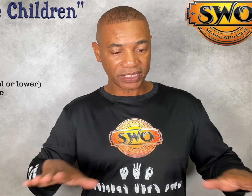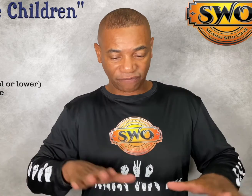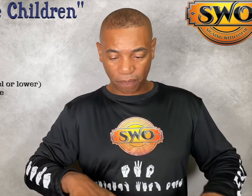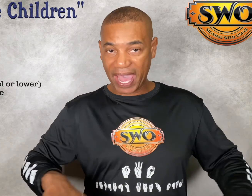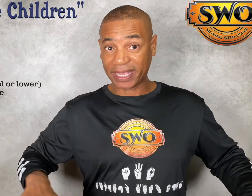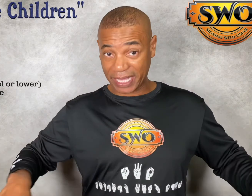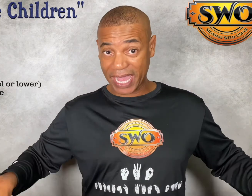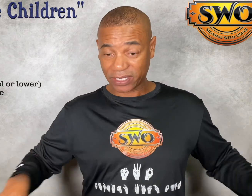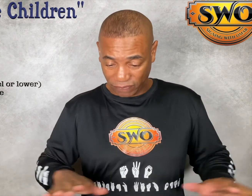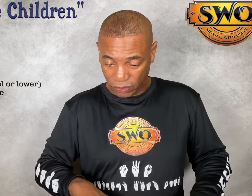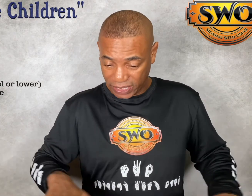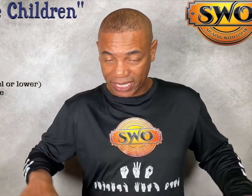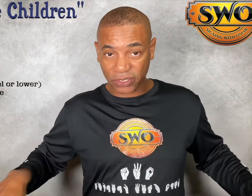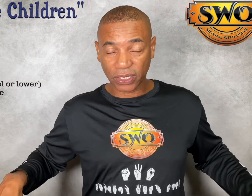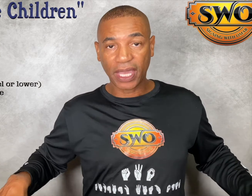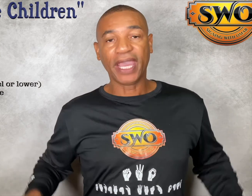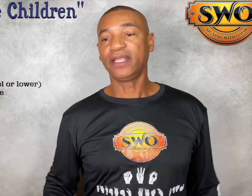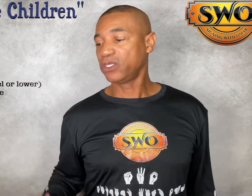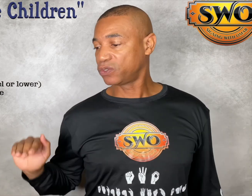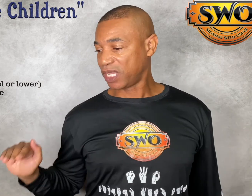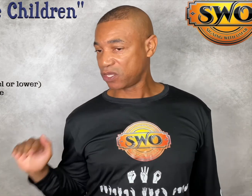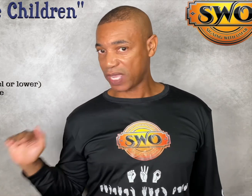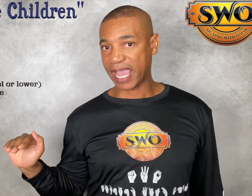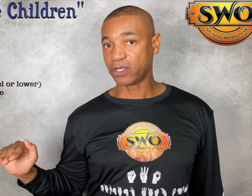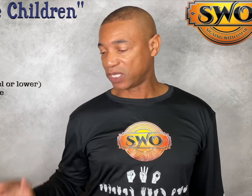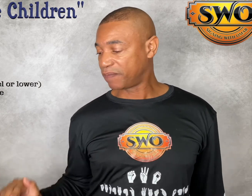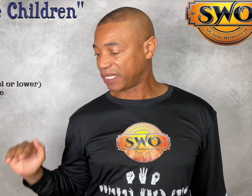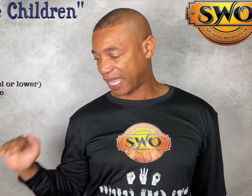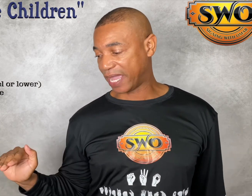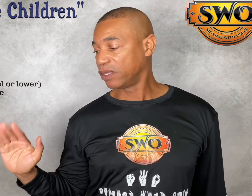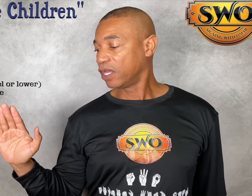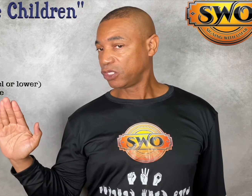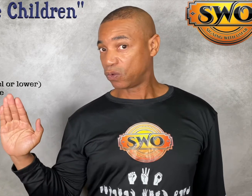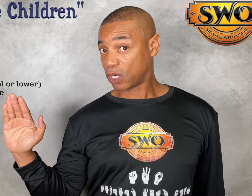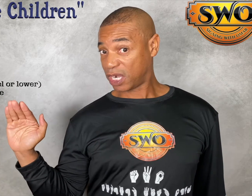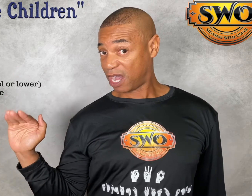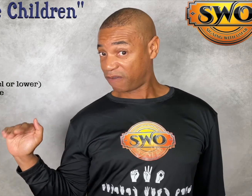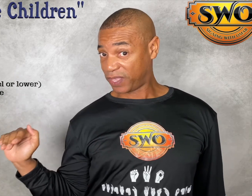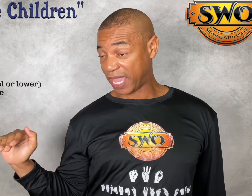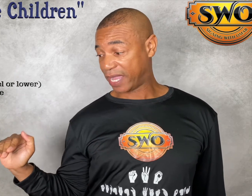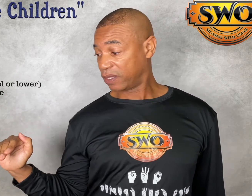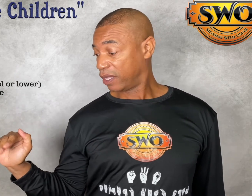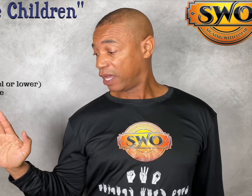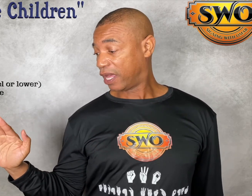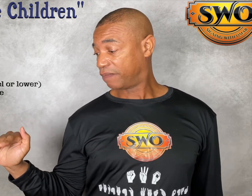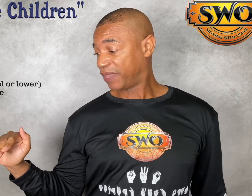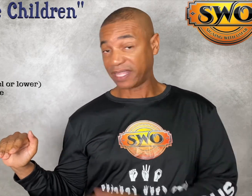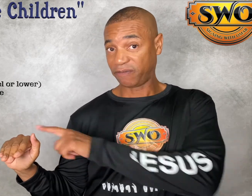you're patting the heads of little kids. And then you'll take your hand, your dominant hand, you'll cuff the hand at the